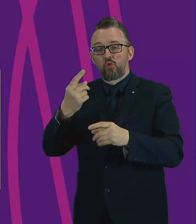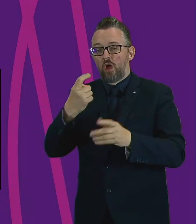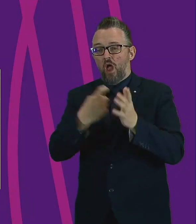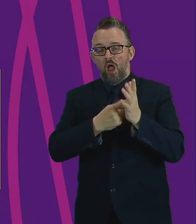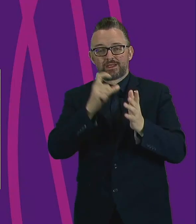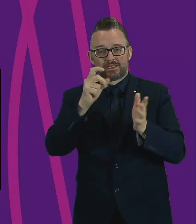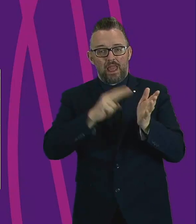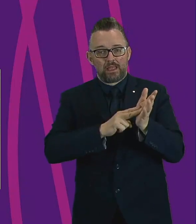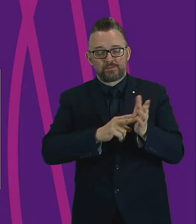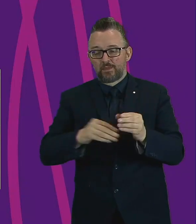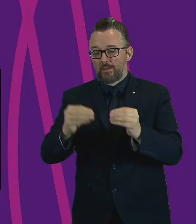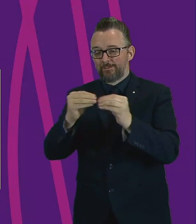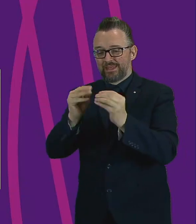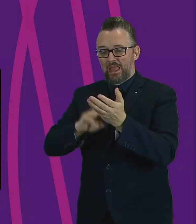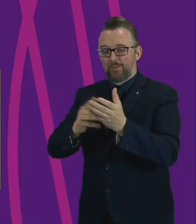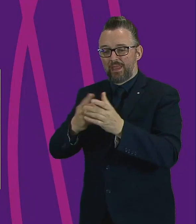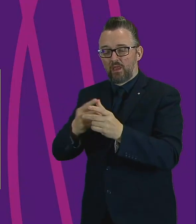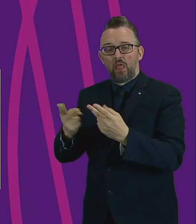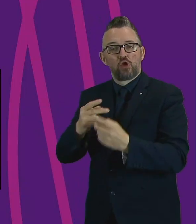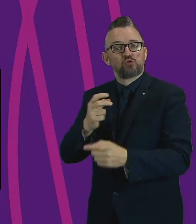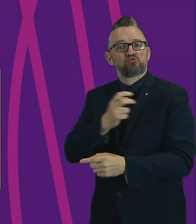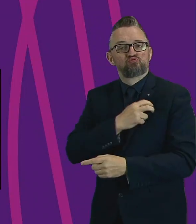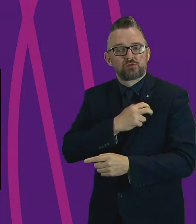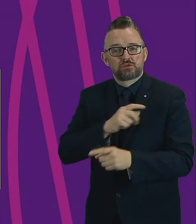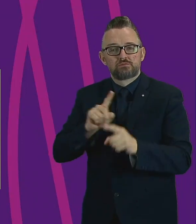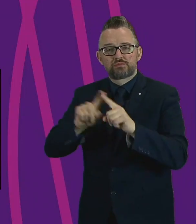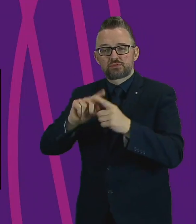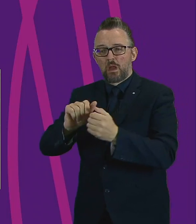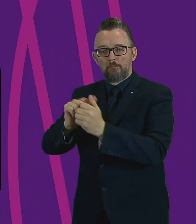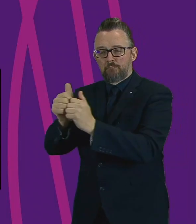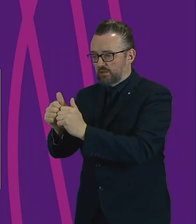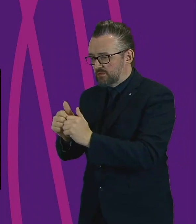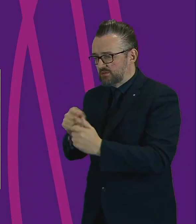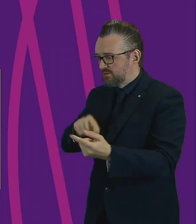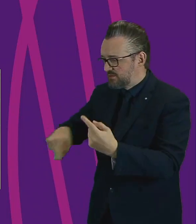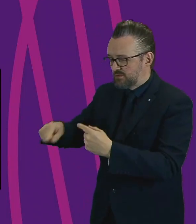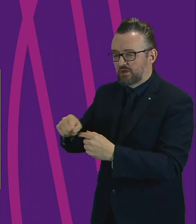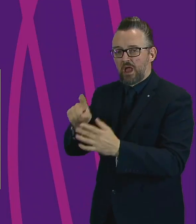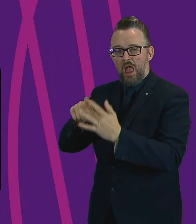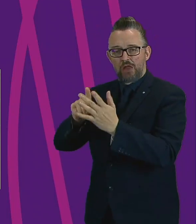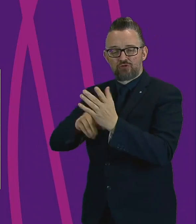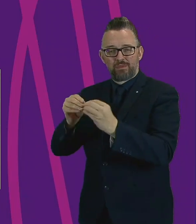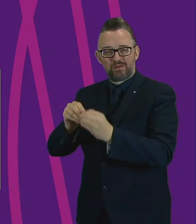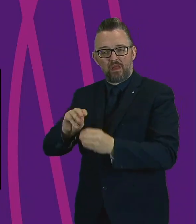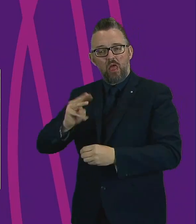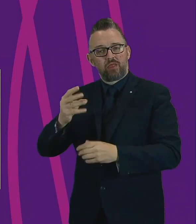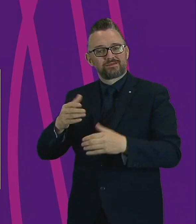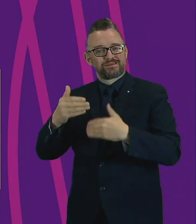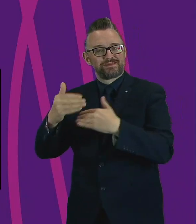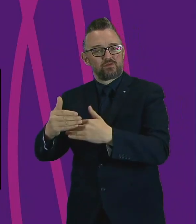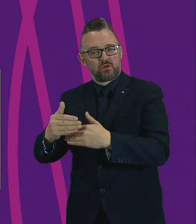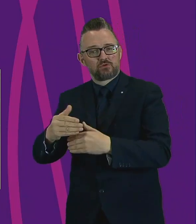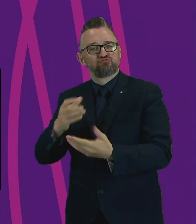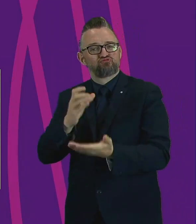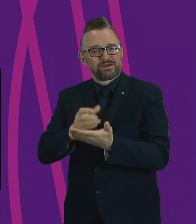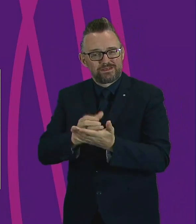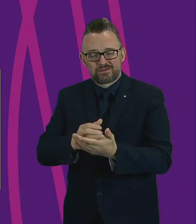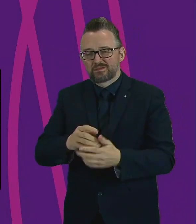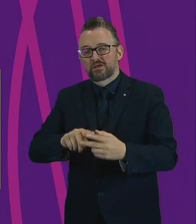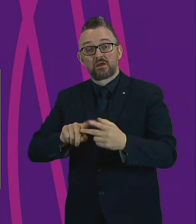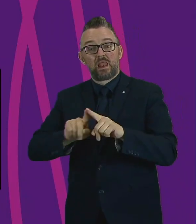the BMA, the other unions, our partners in local authorities and IJBs, the third sector, and clinical stakeholders such as the